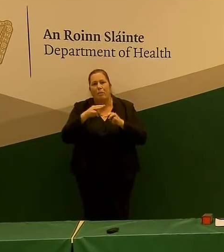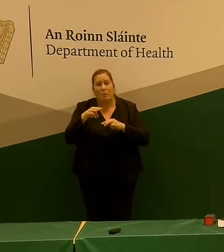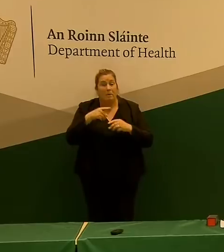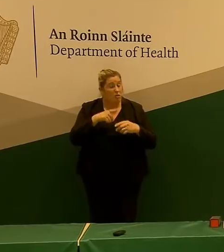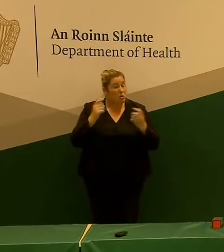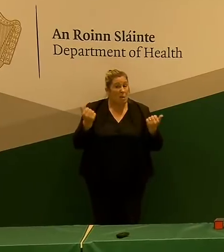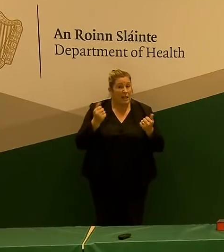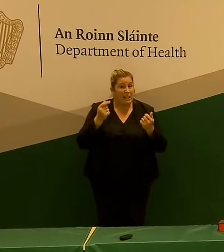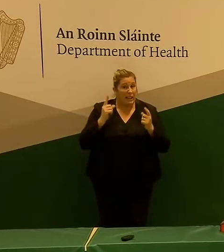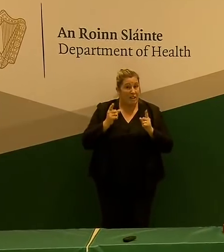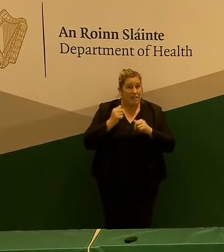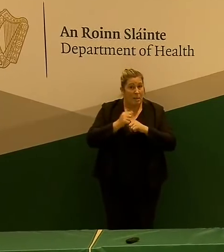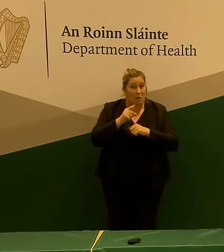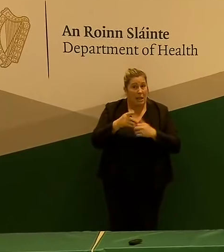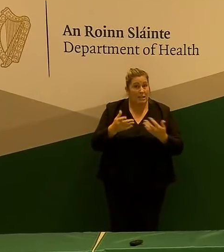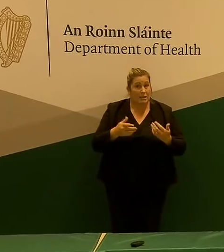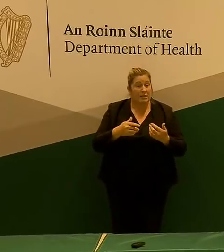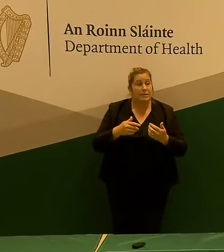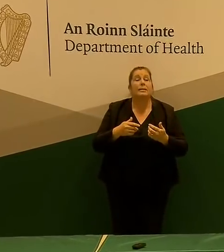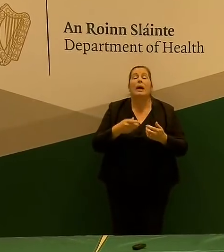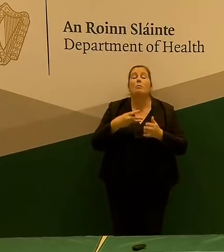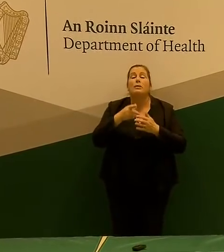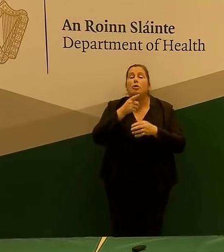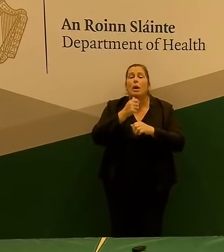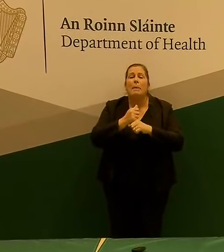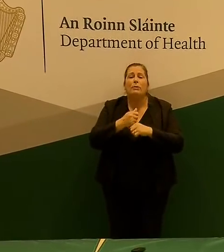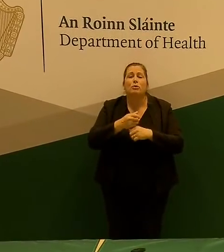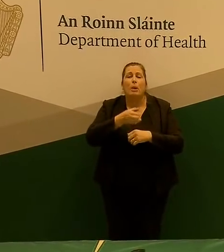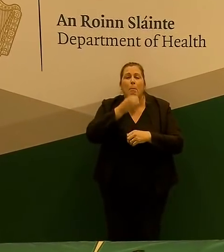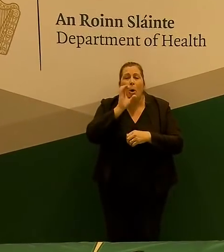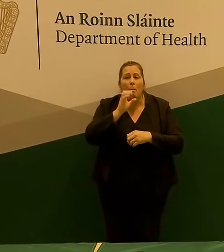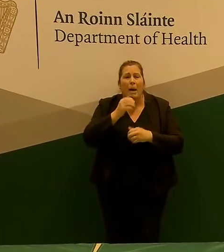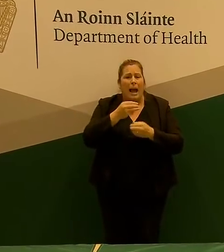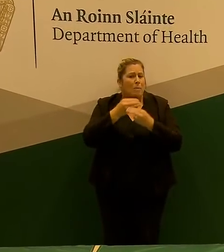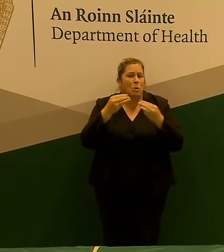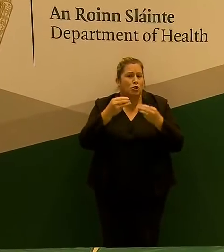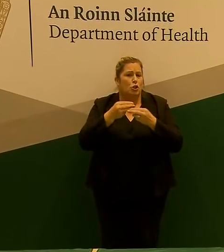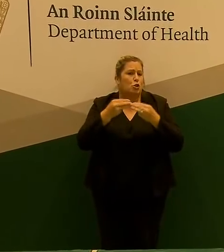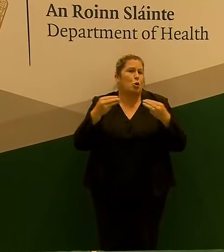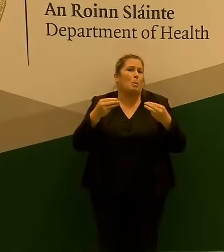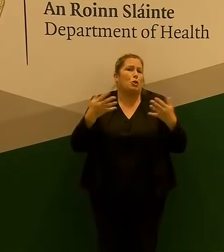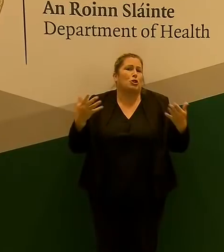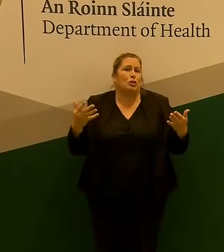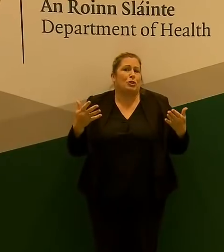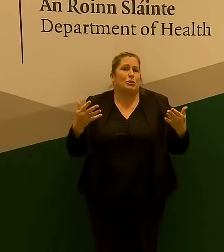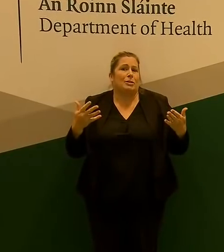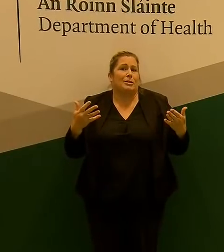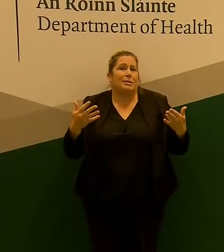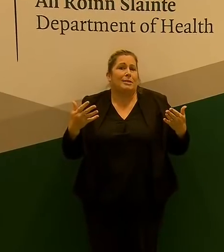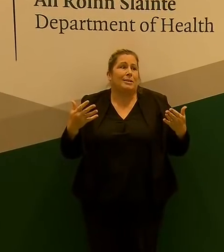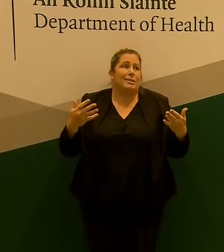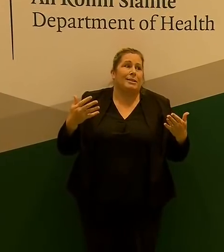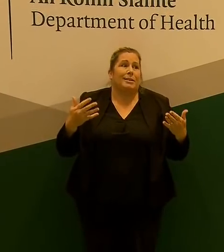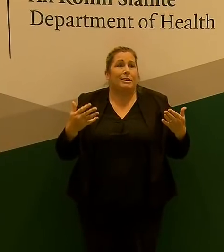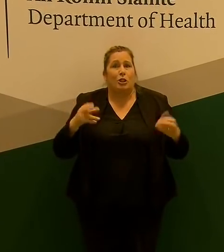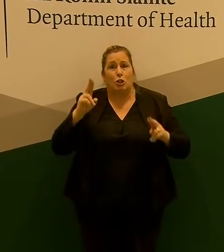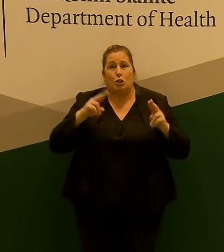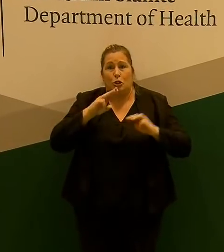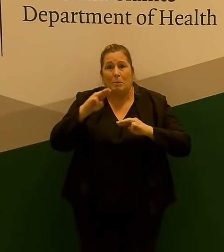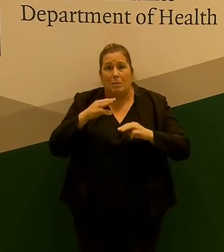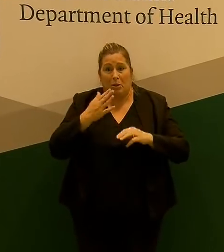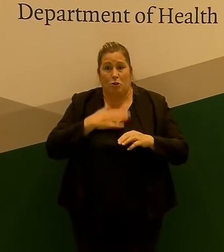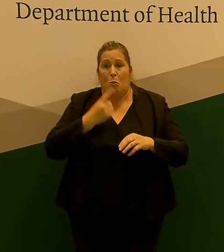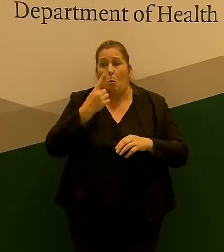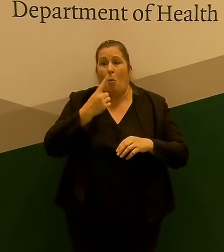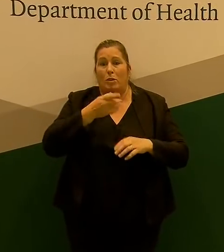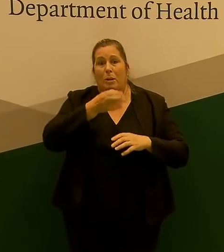relation to that? And in terms of pubs, I mean, how much is too much, to phrase it that way? Should people limit it to one pub visit or